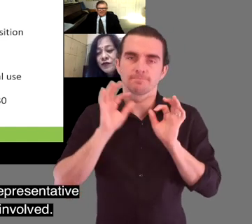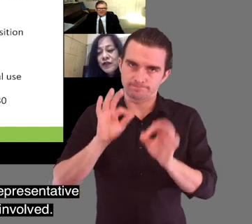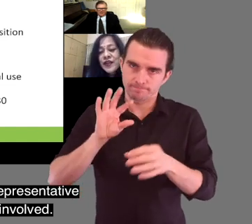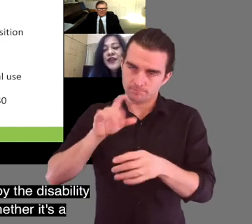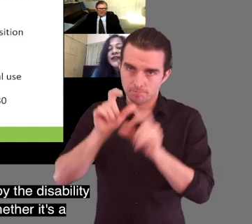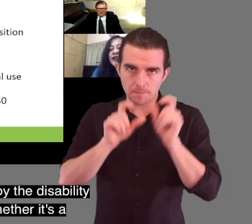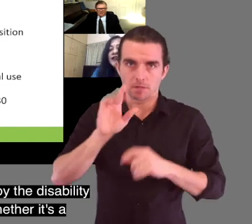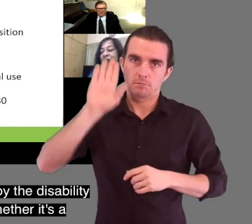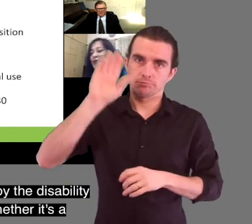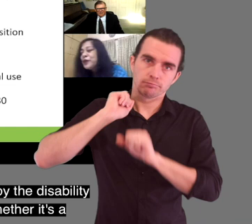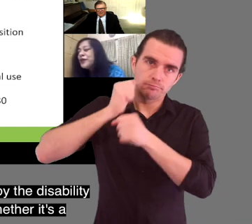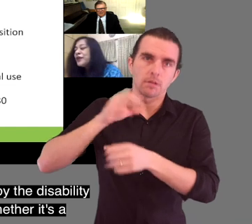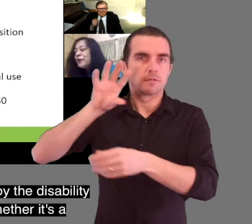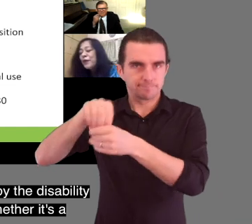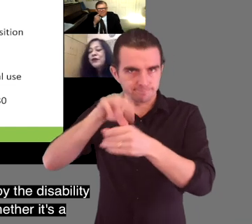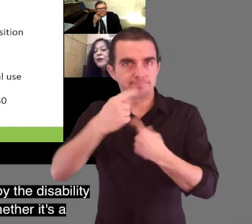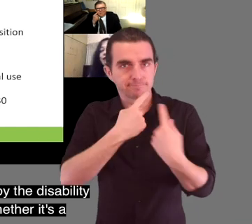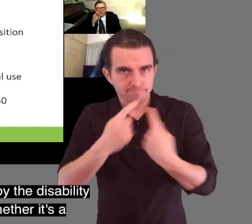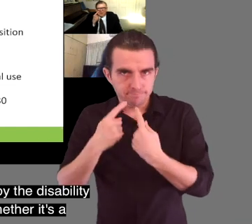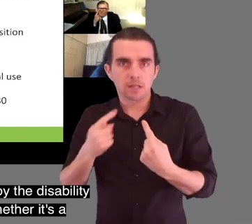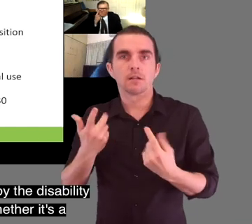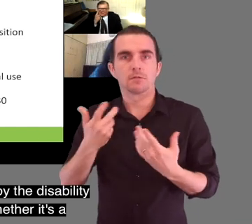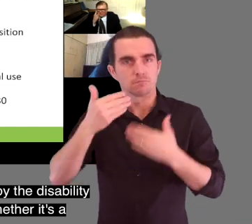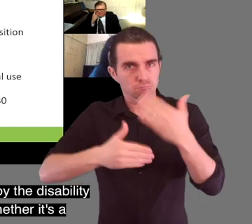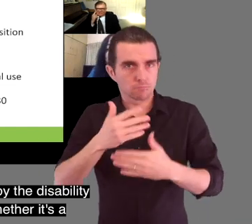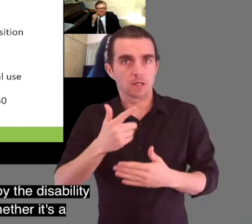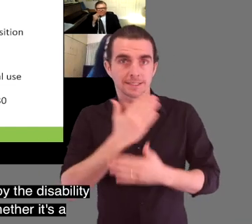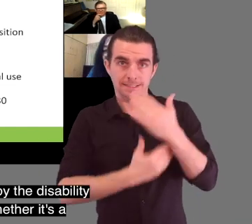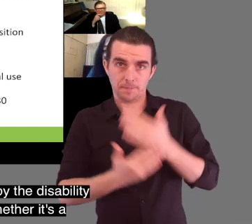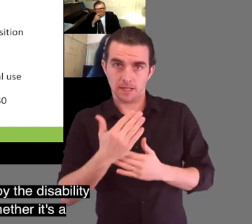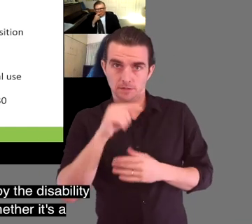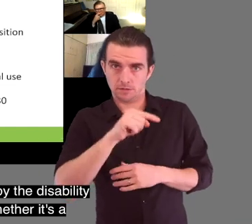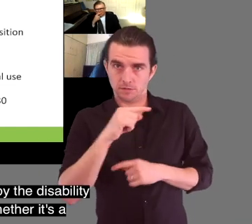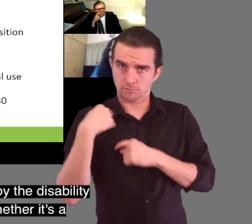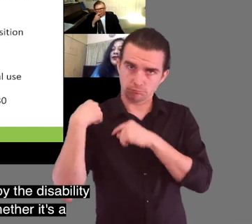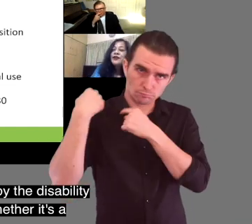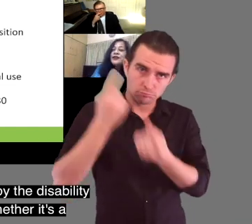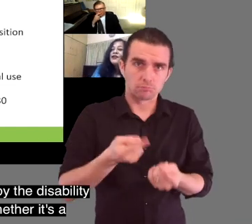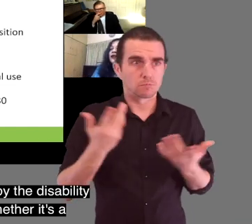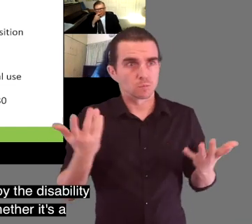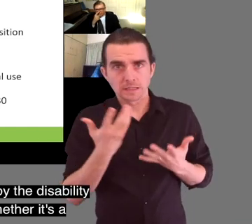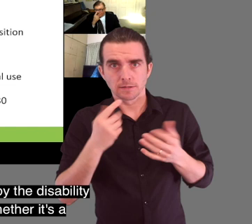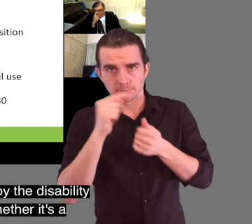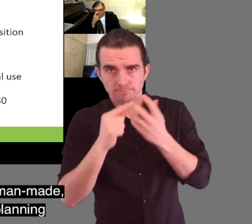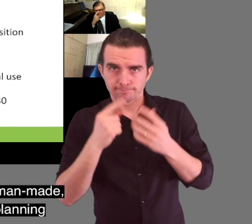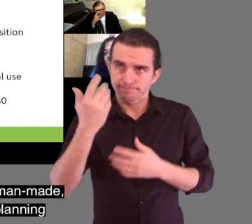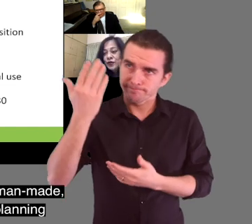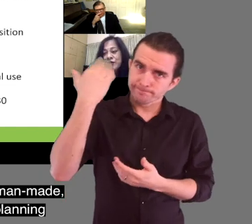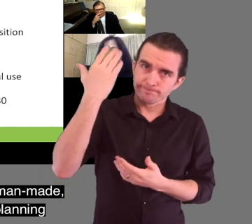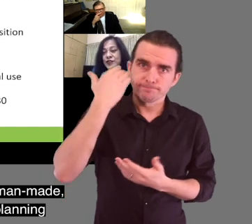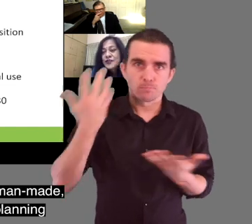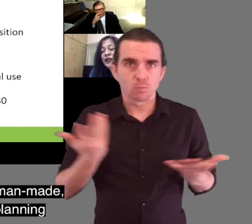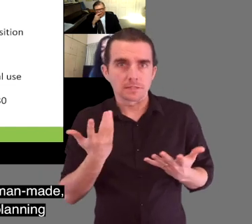be involved. So this has been a demand by the disability sector since long, that whether it is a